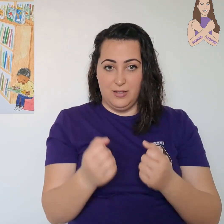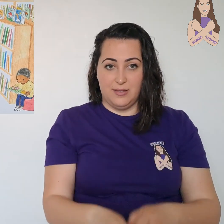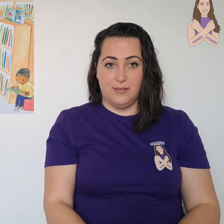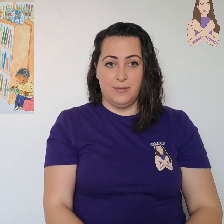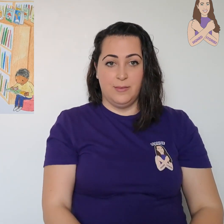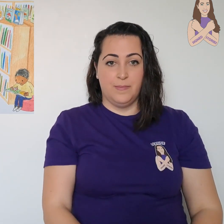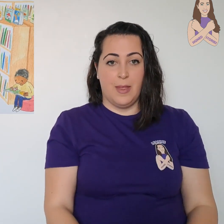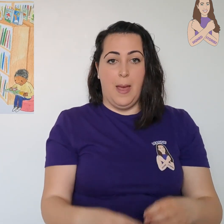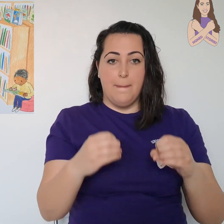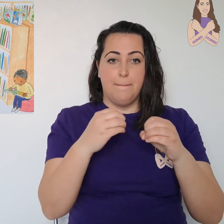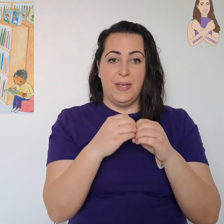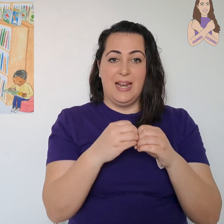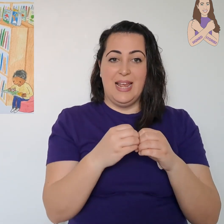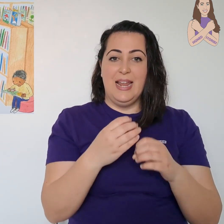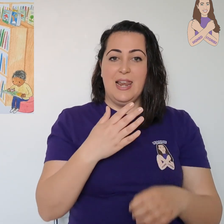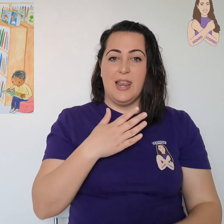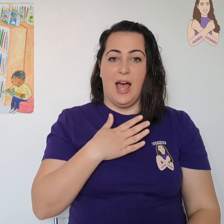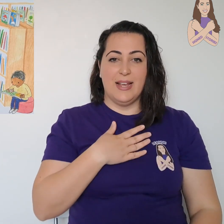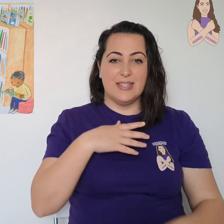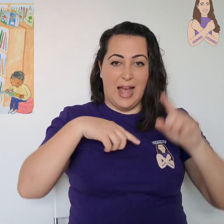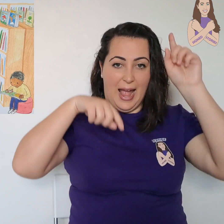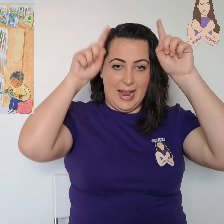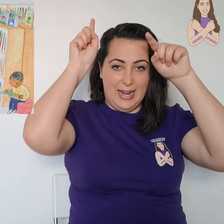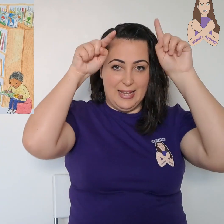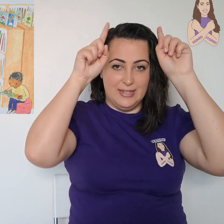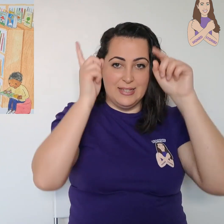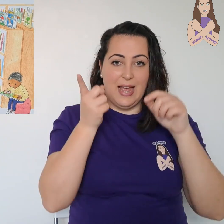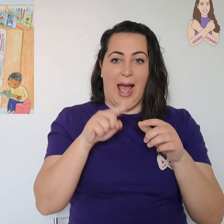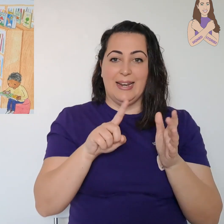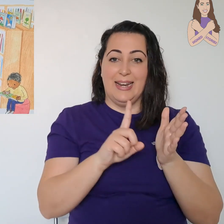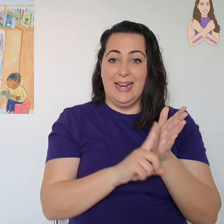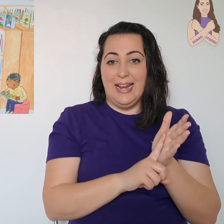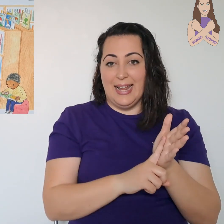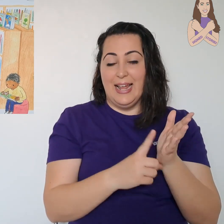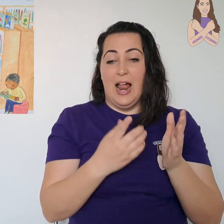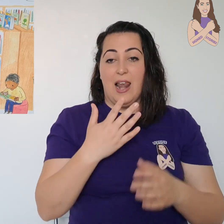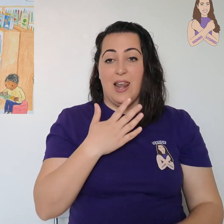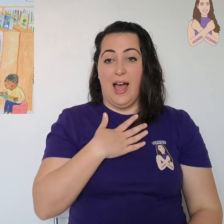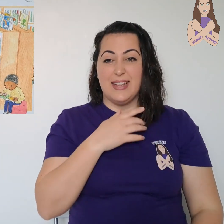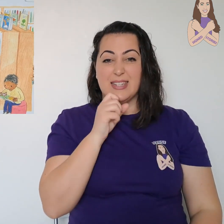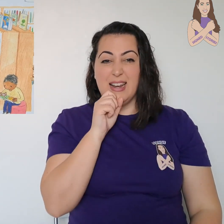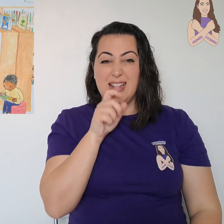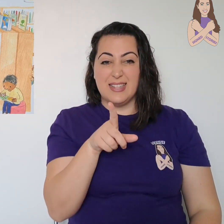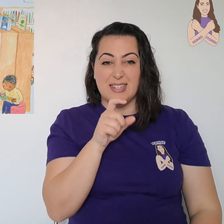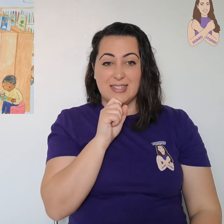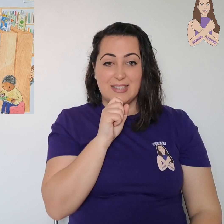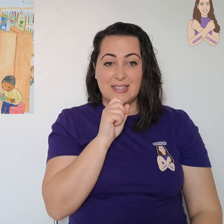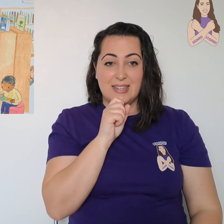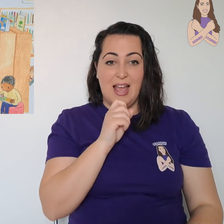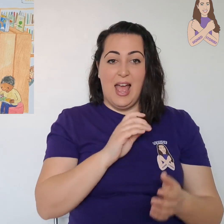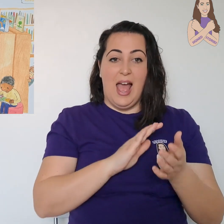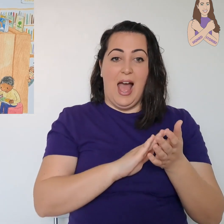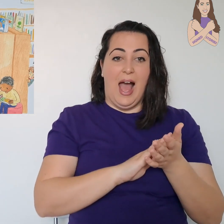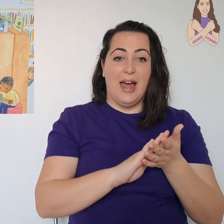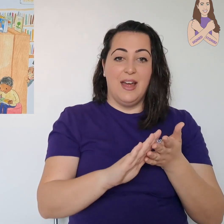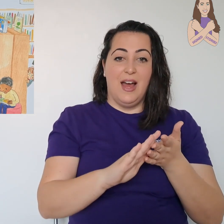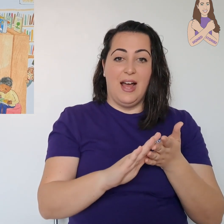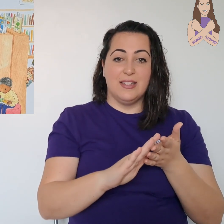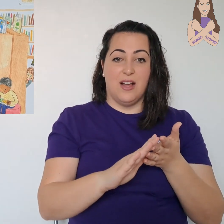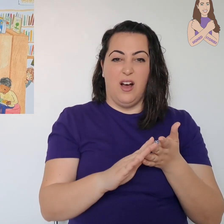cars. Billy likes aliens and Lily likes lizards. Hannah